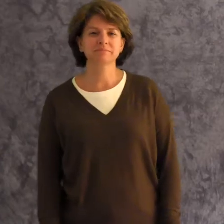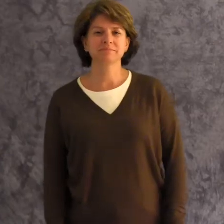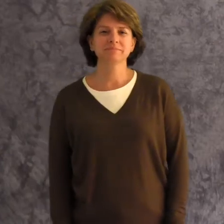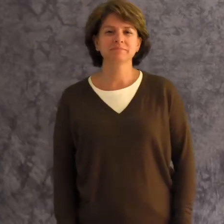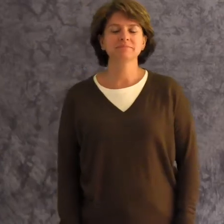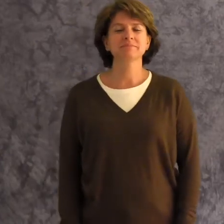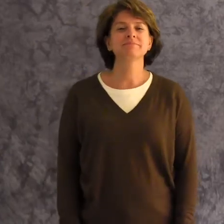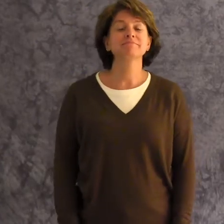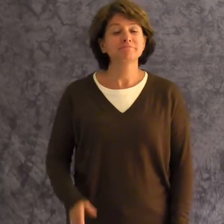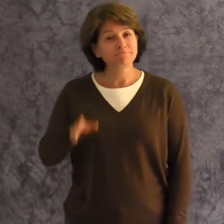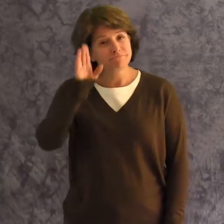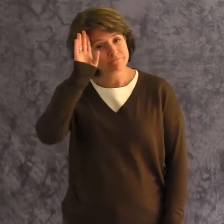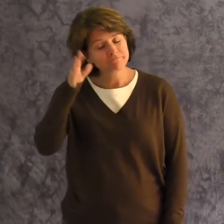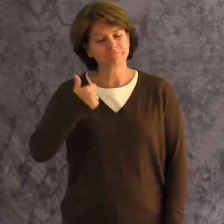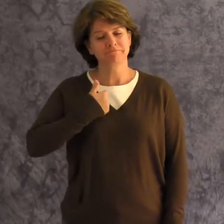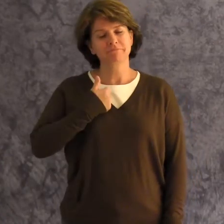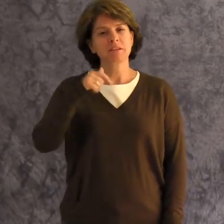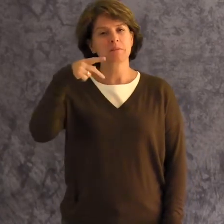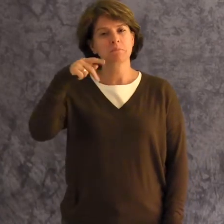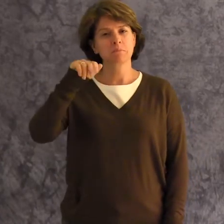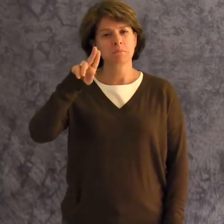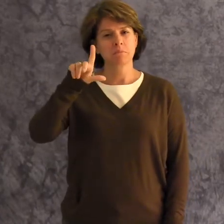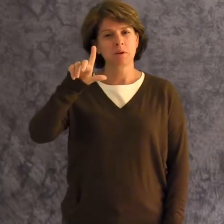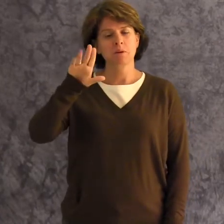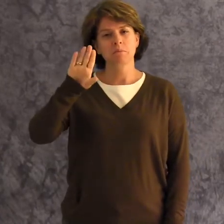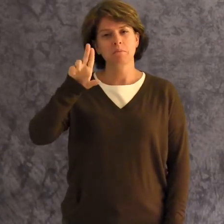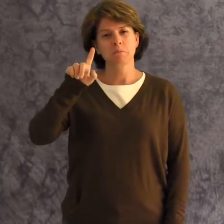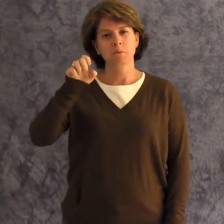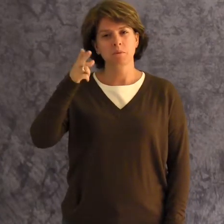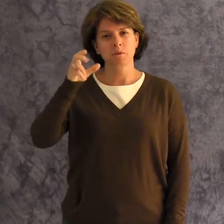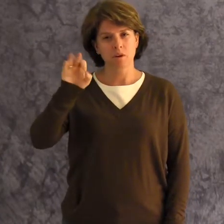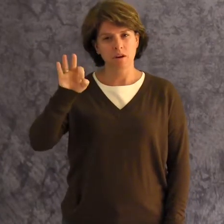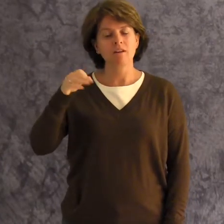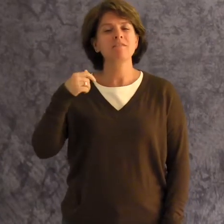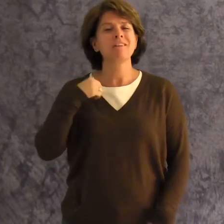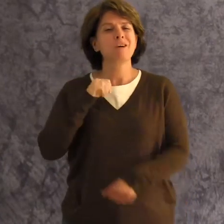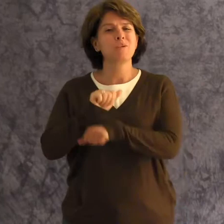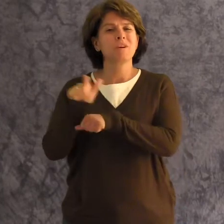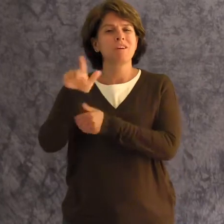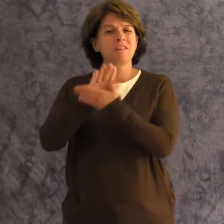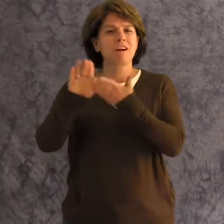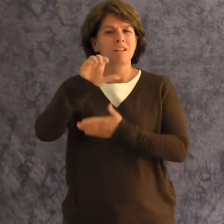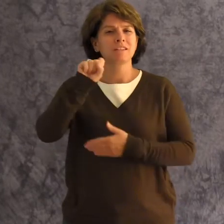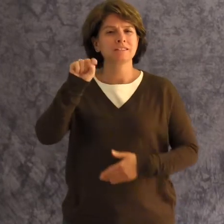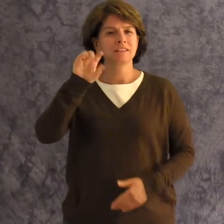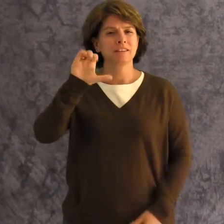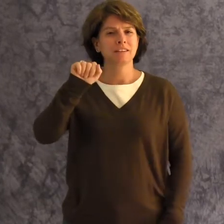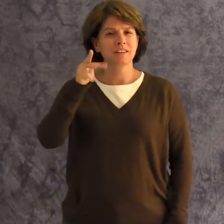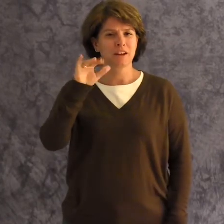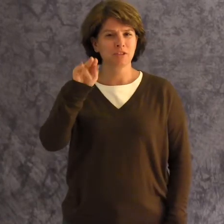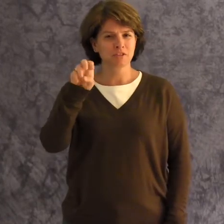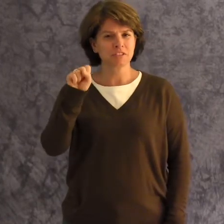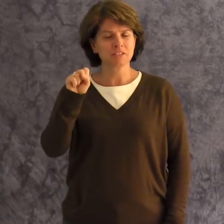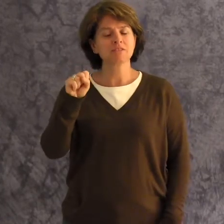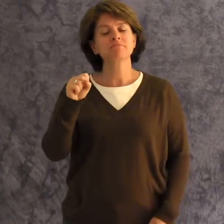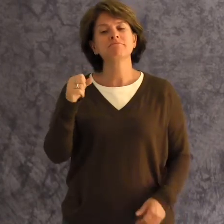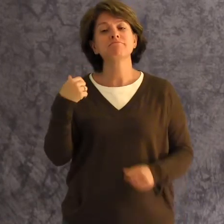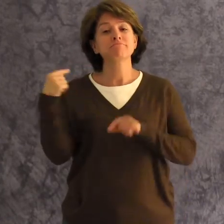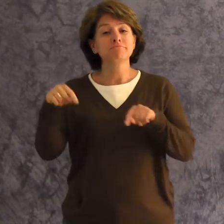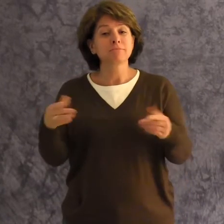Hello, my name is Paul Butenhoff. I'm from the College of St. Catherine's. Today I'm going to talk to you about selected topics concerning the digestive system.